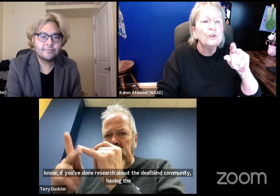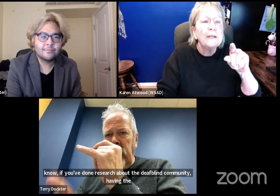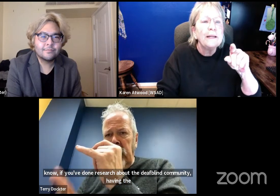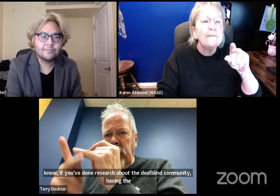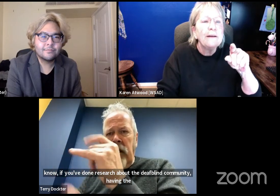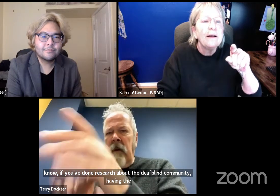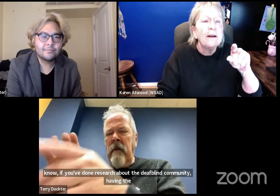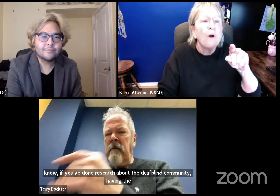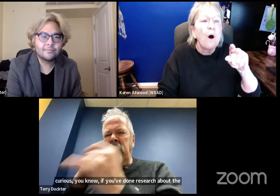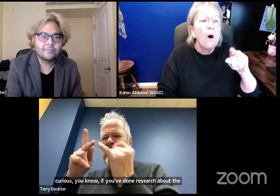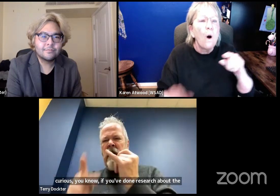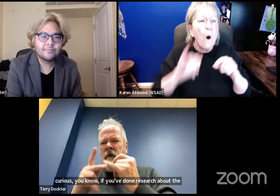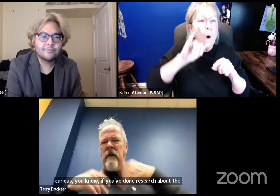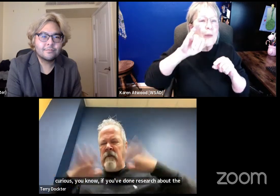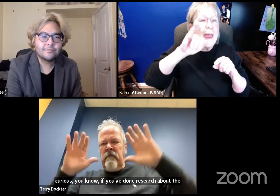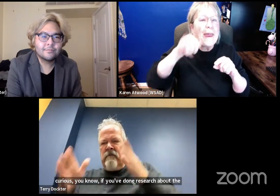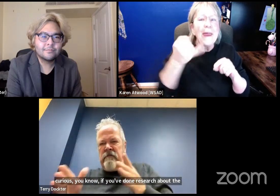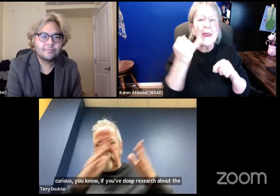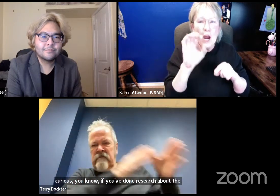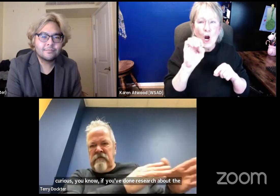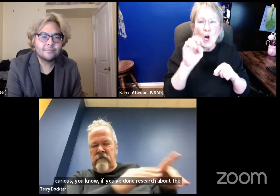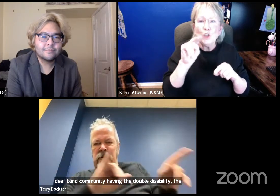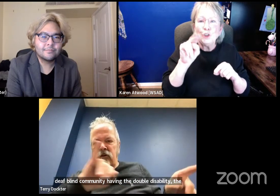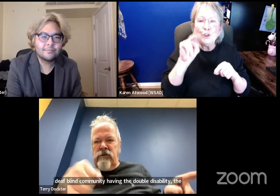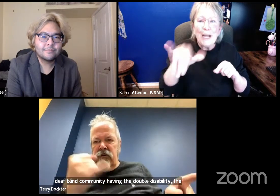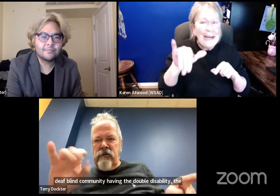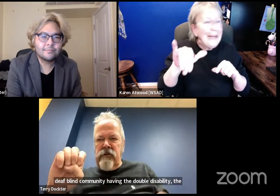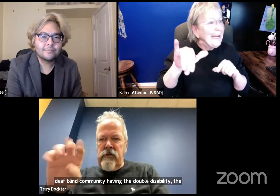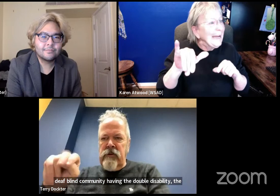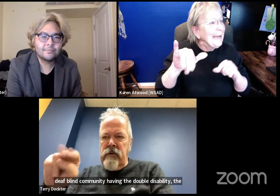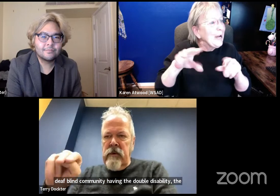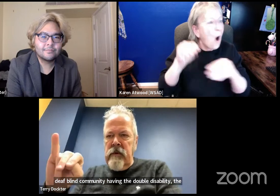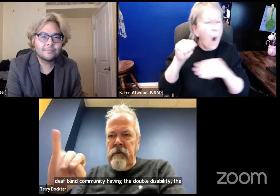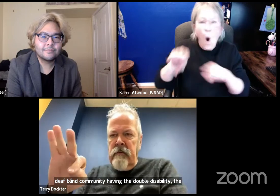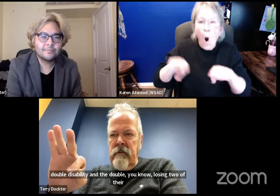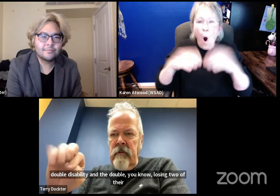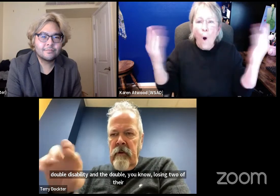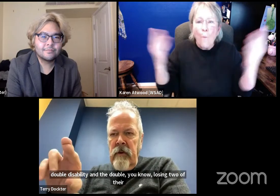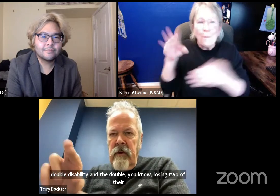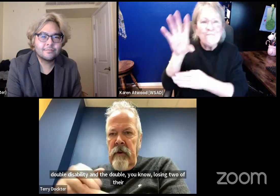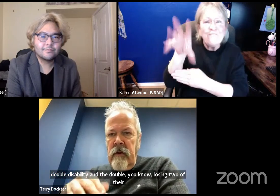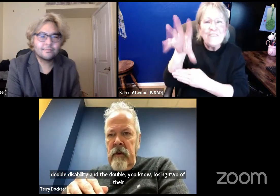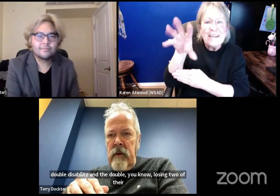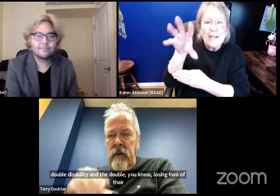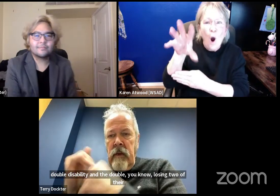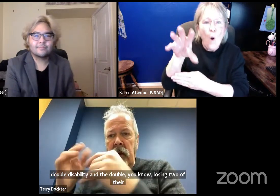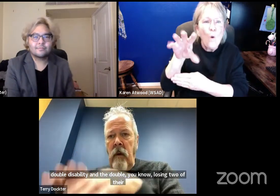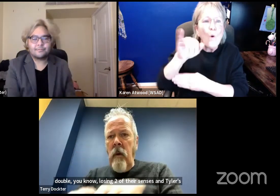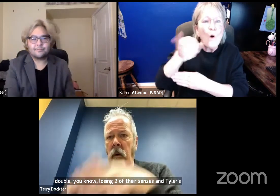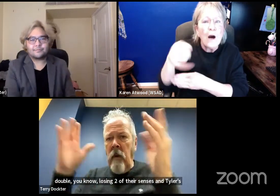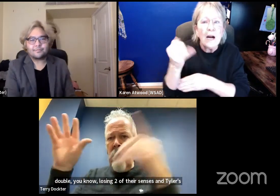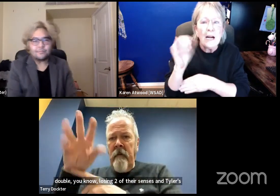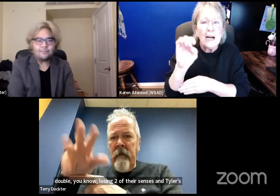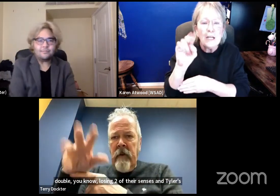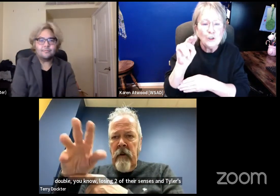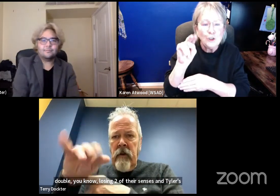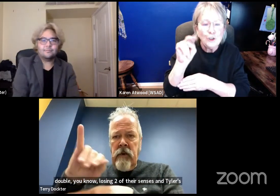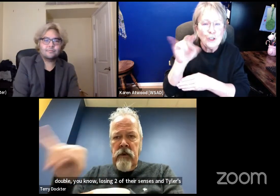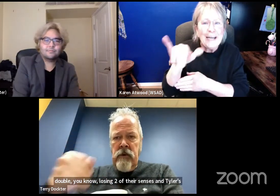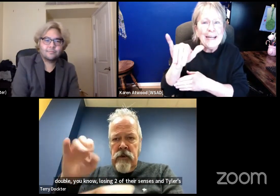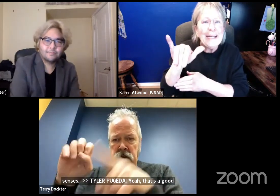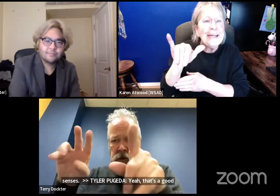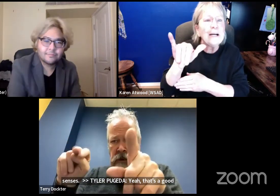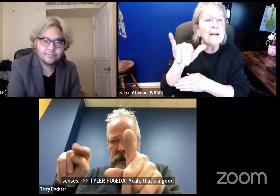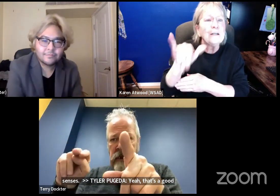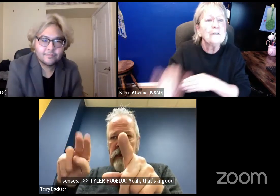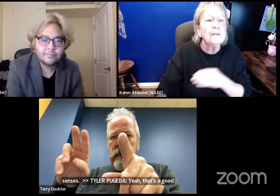Karen Philo House is saying, well, Jennifer was next. Karen, oh, I'm sorry, Jenny, I'm sorry. You just